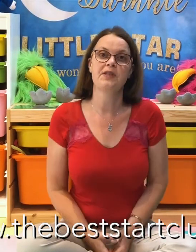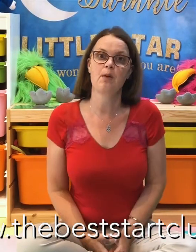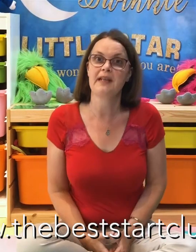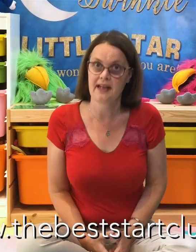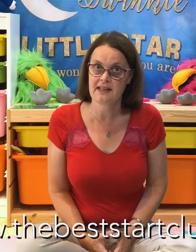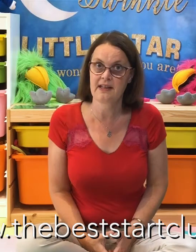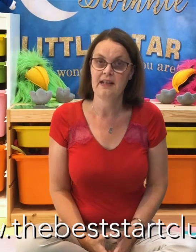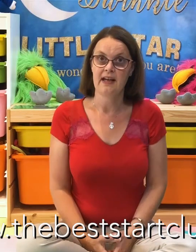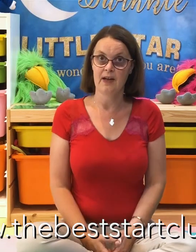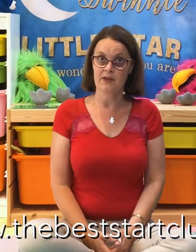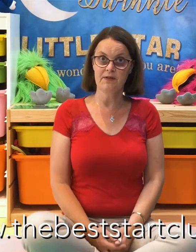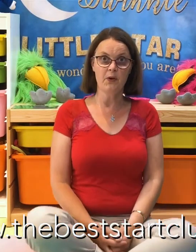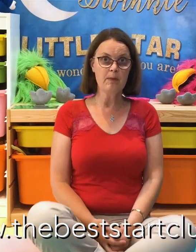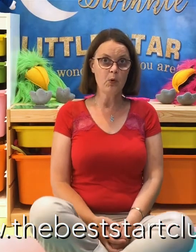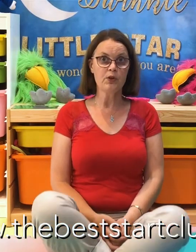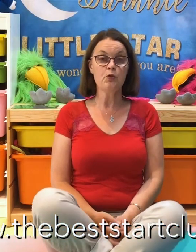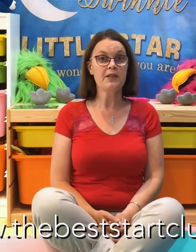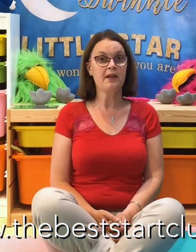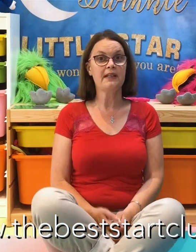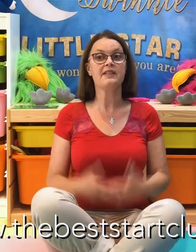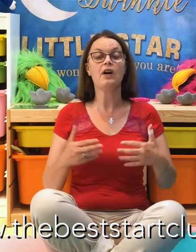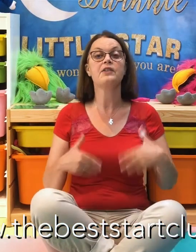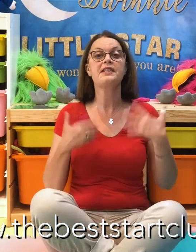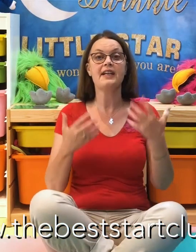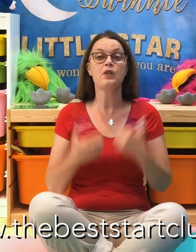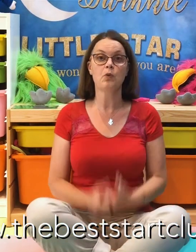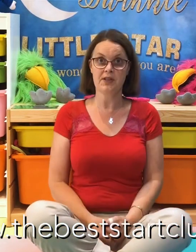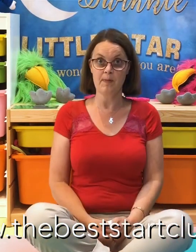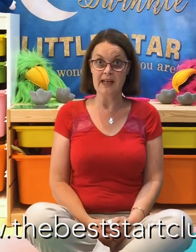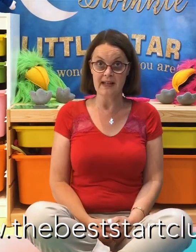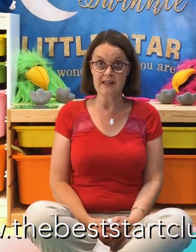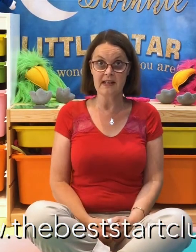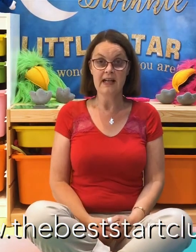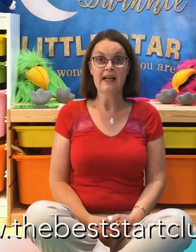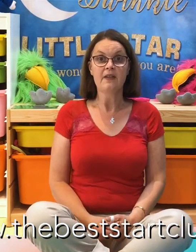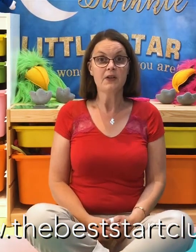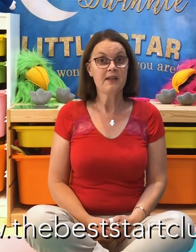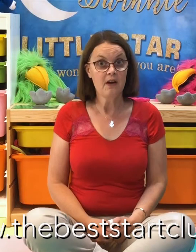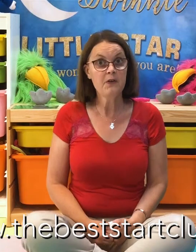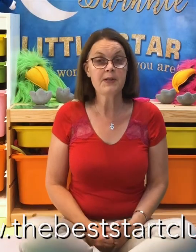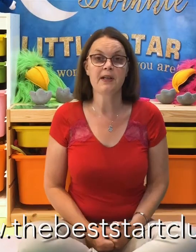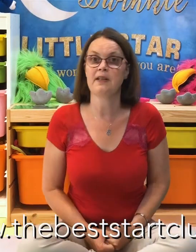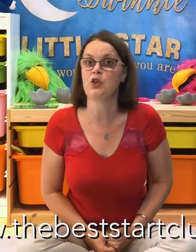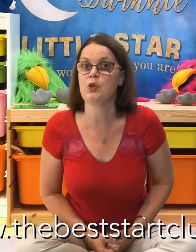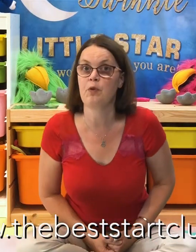coming next. And so that's very important with signing, is understanding what's coming next. There's another sign that's used for